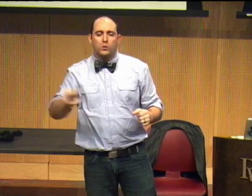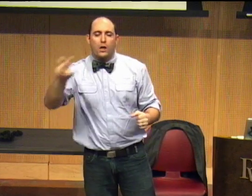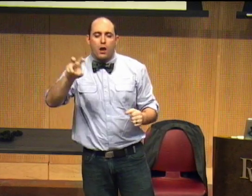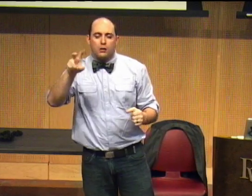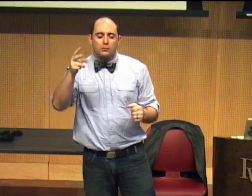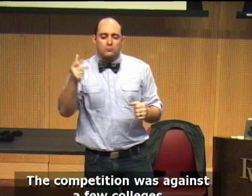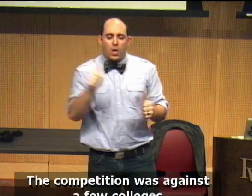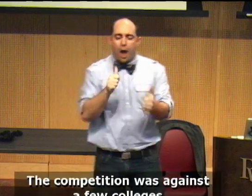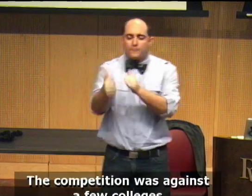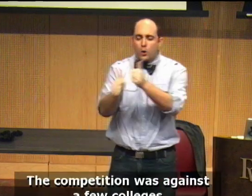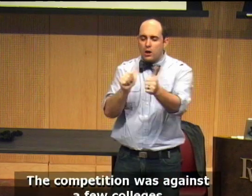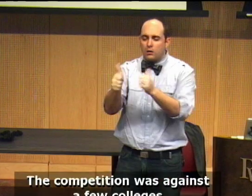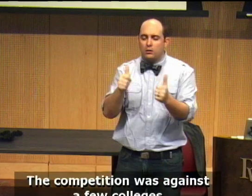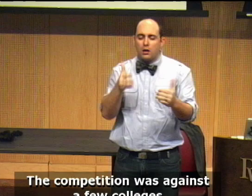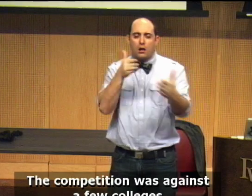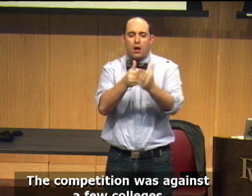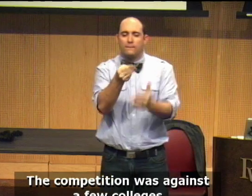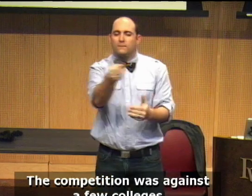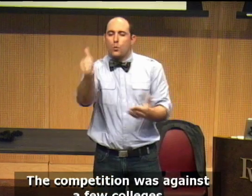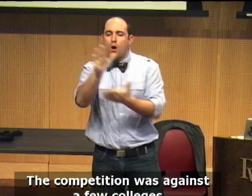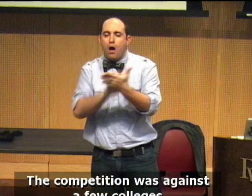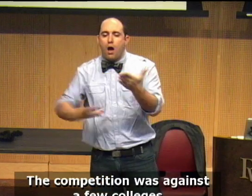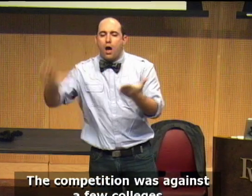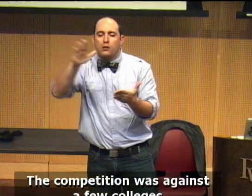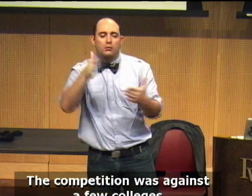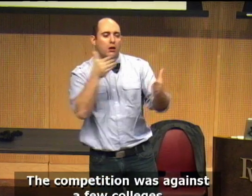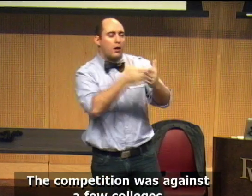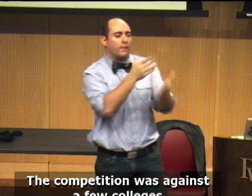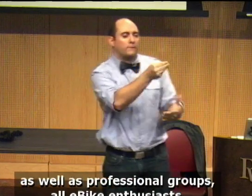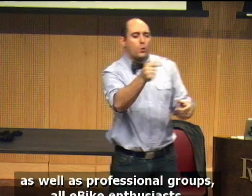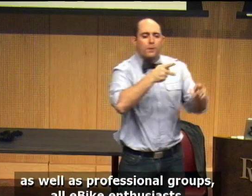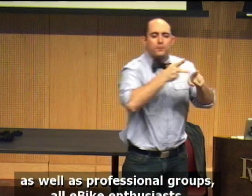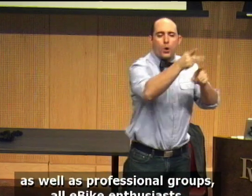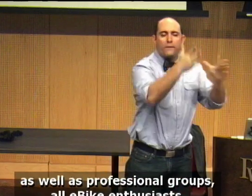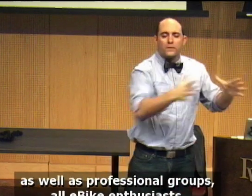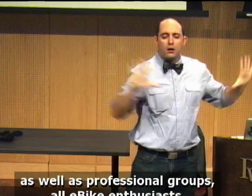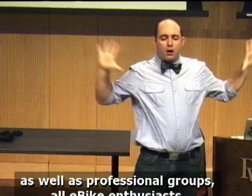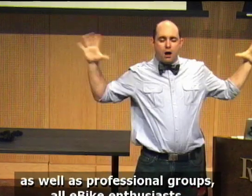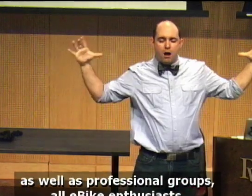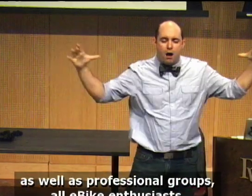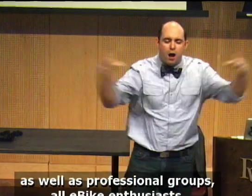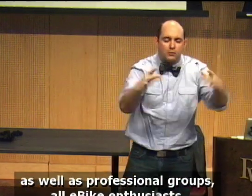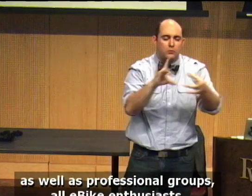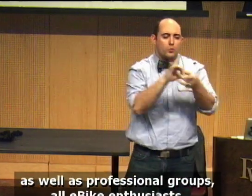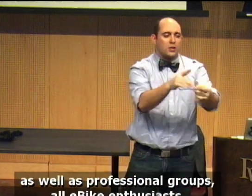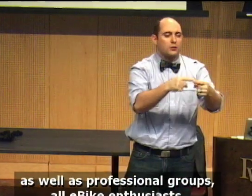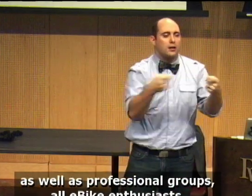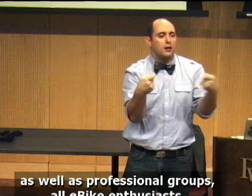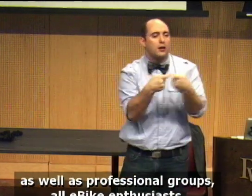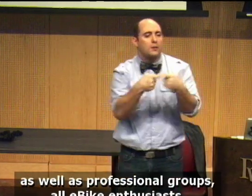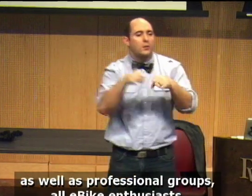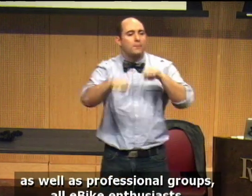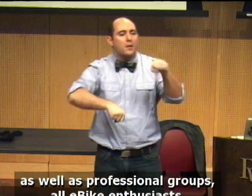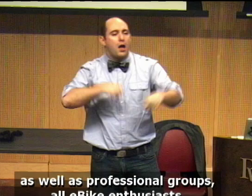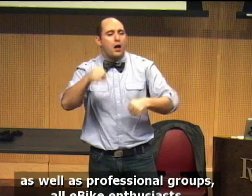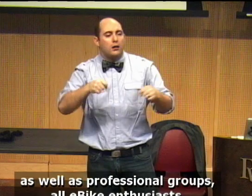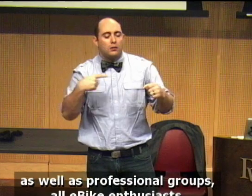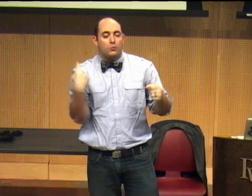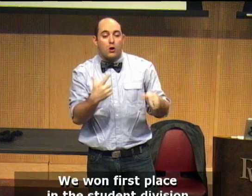The competition was against a few colleges as well as professional groups, all e-bike enthusiasts. We won